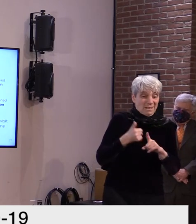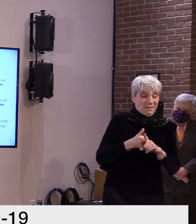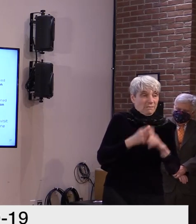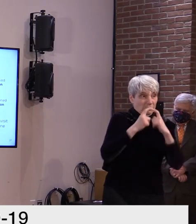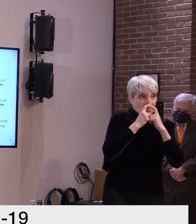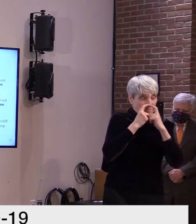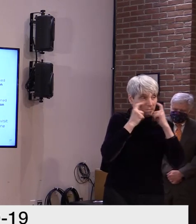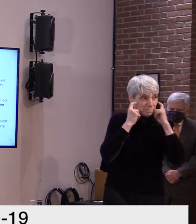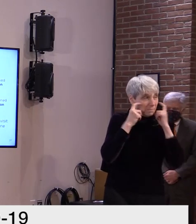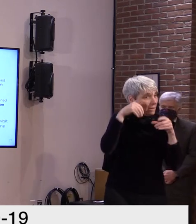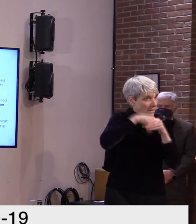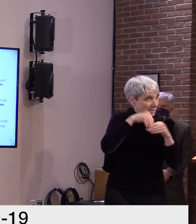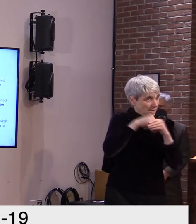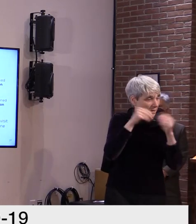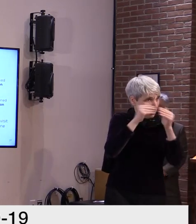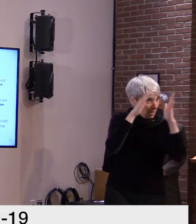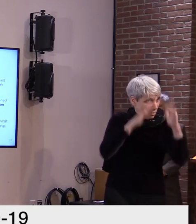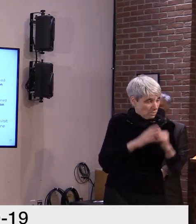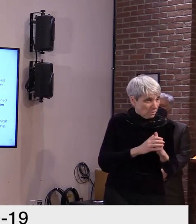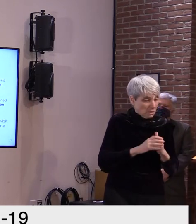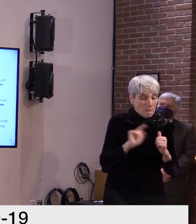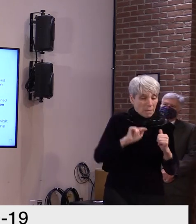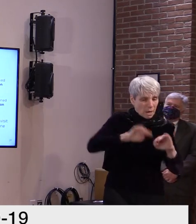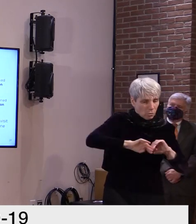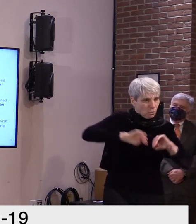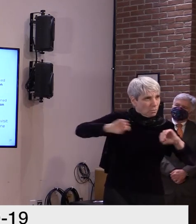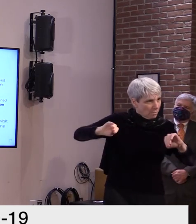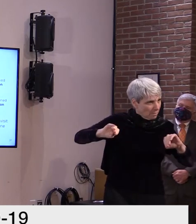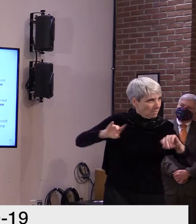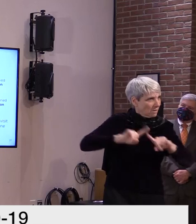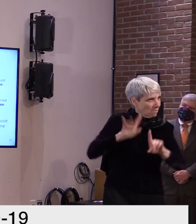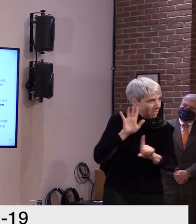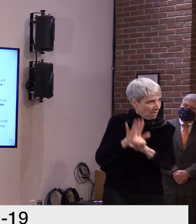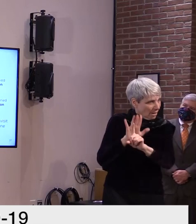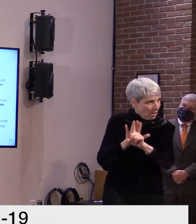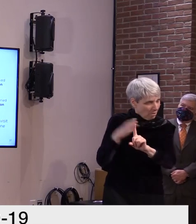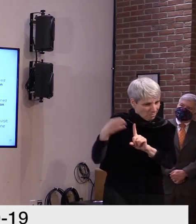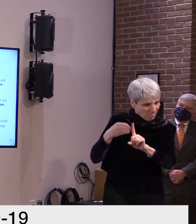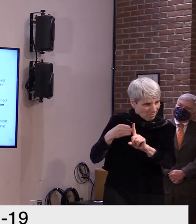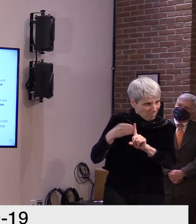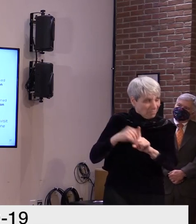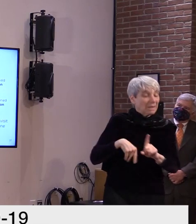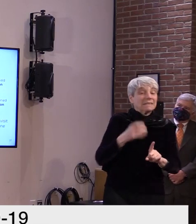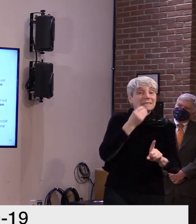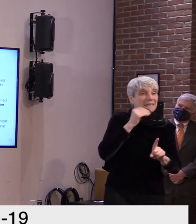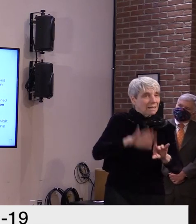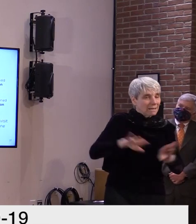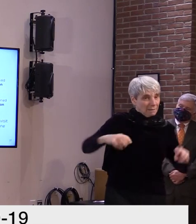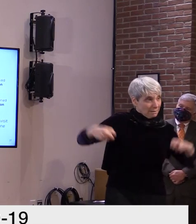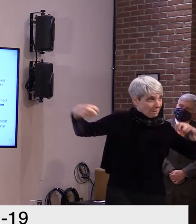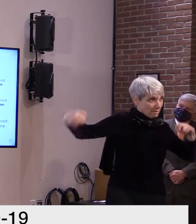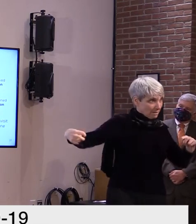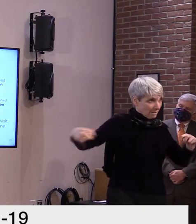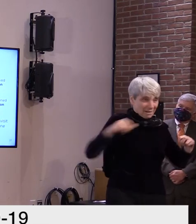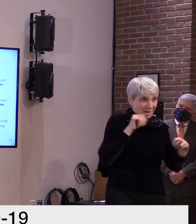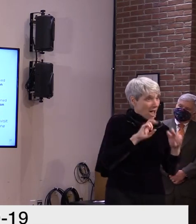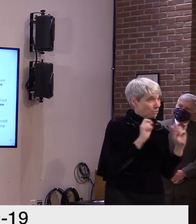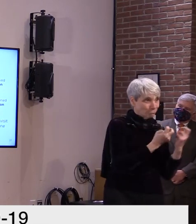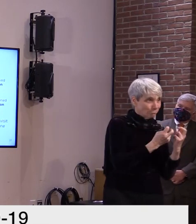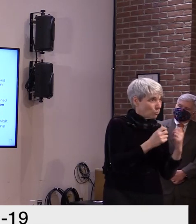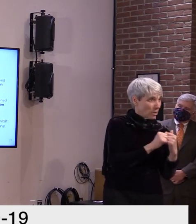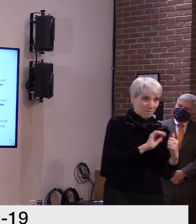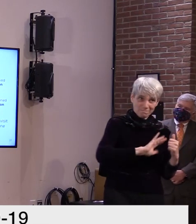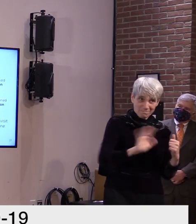places, use a separate bathroom, eat separately. That's really important to note if